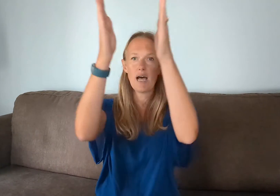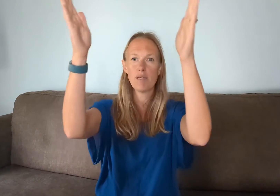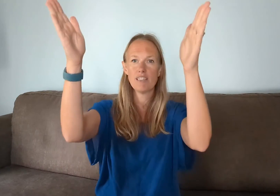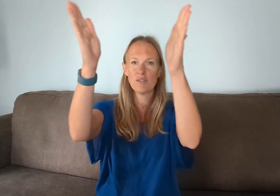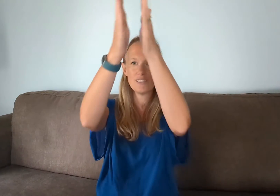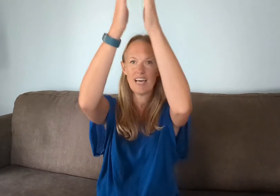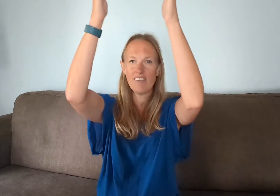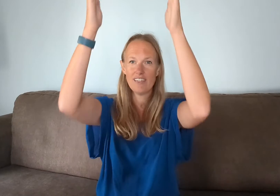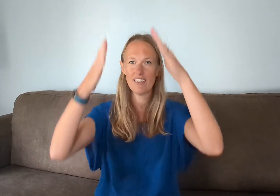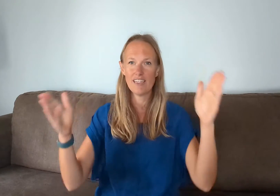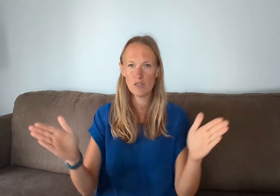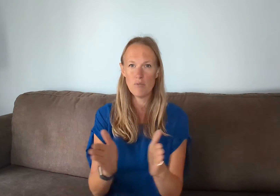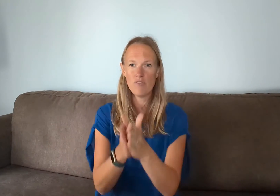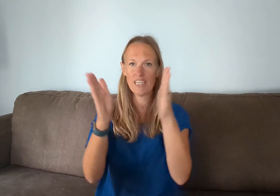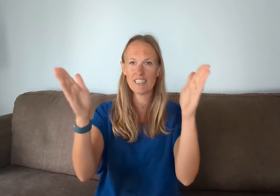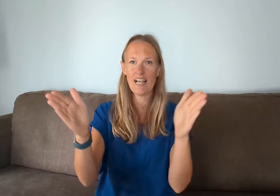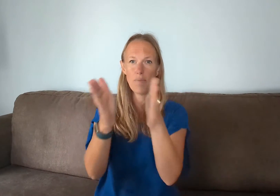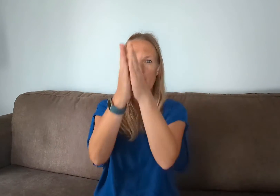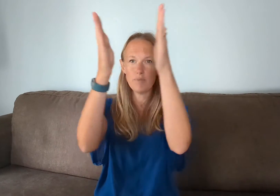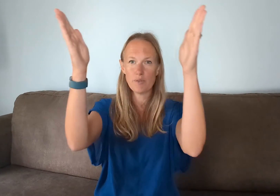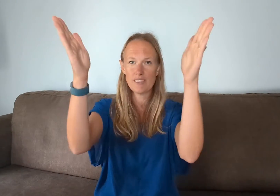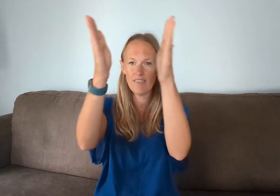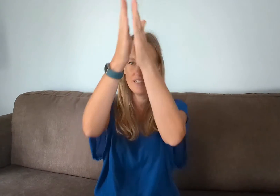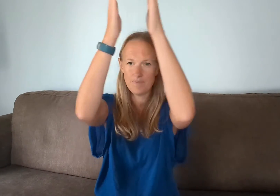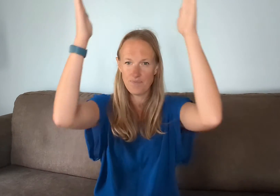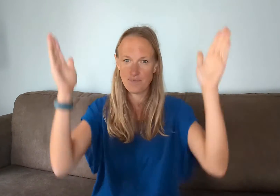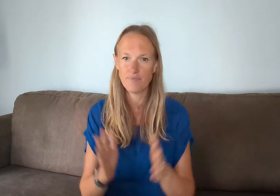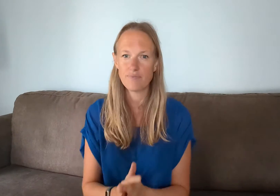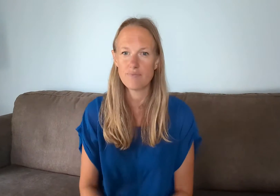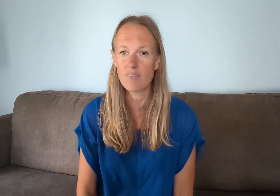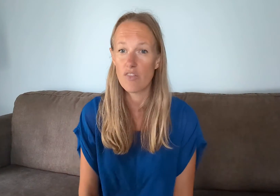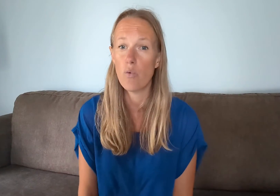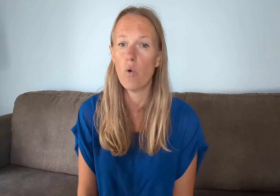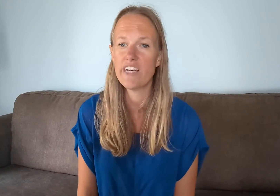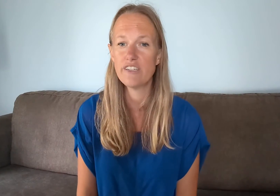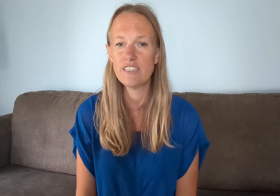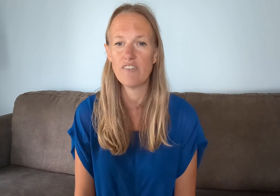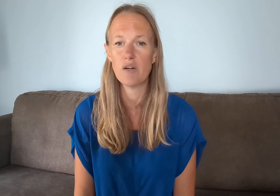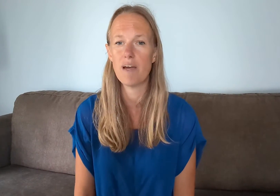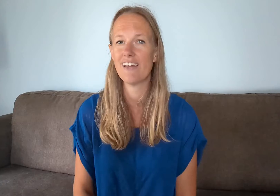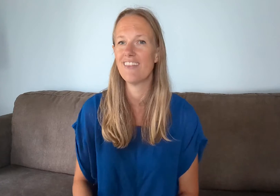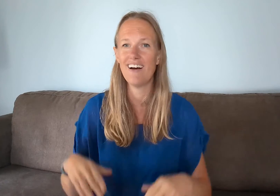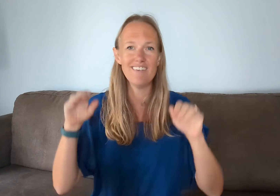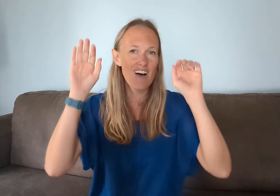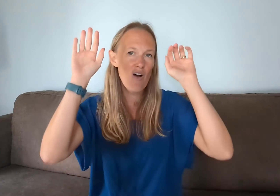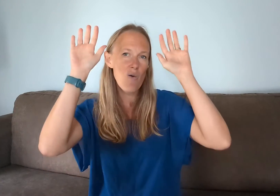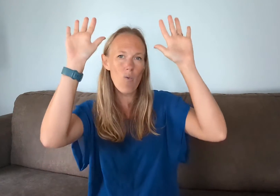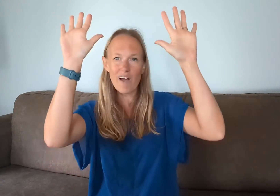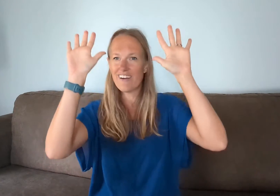clapping towards heaven, okay? So moving each clap up towards heaven. The wonders of your mighty love.